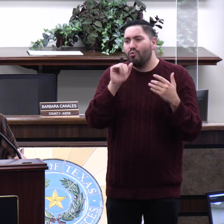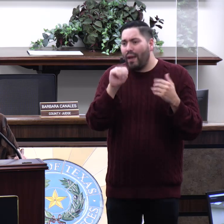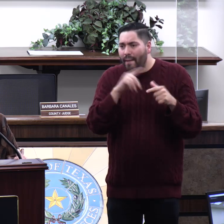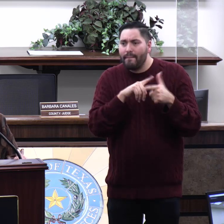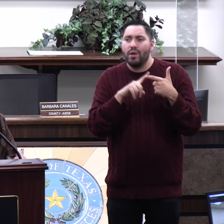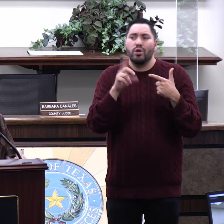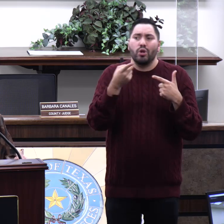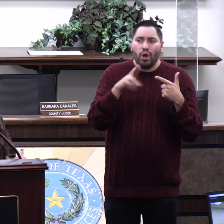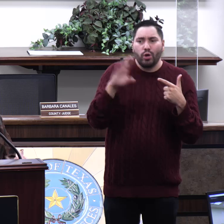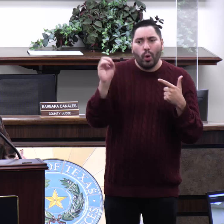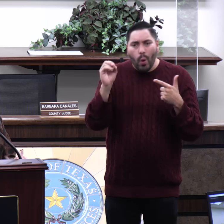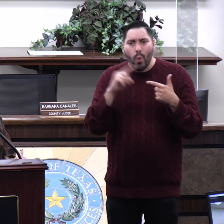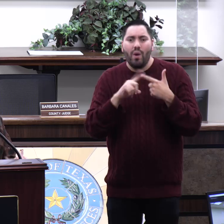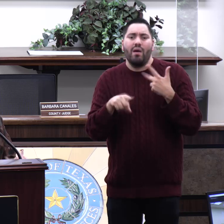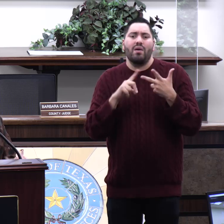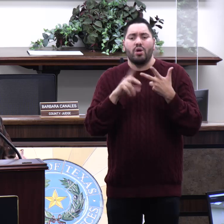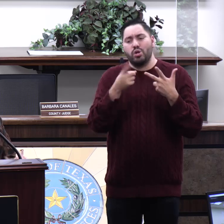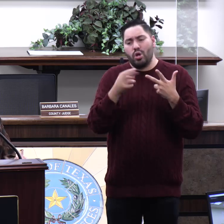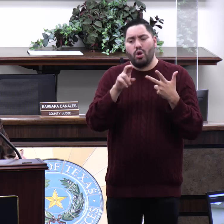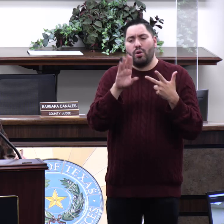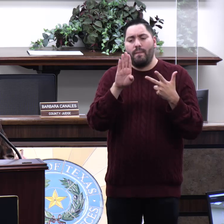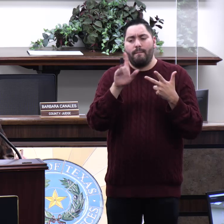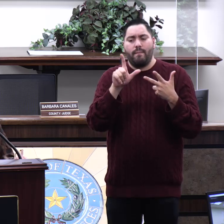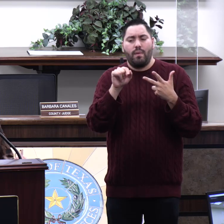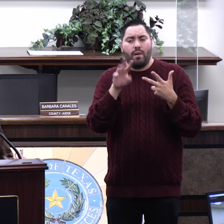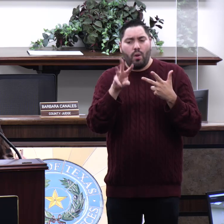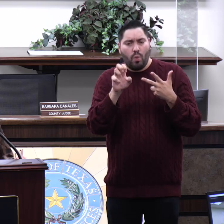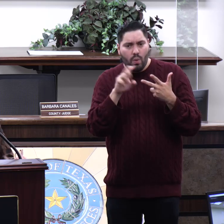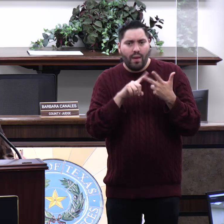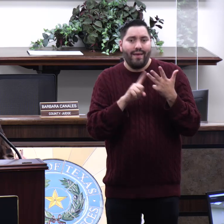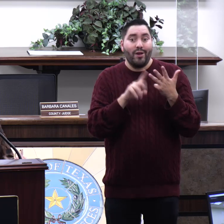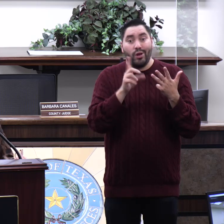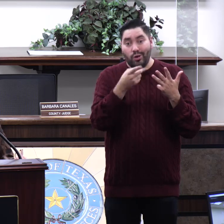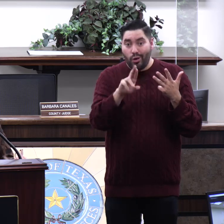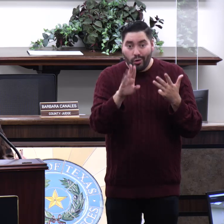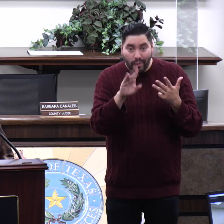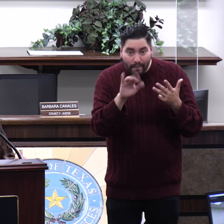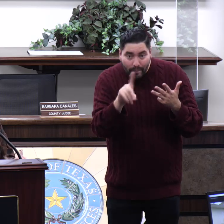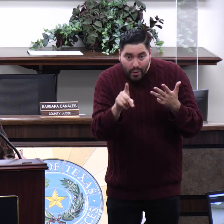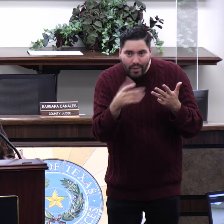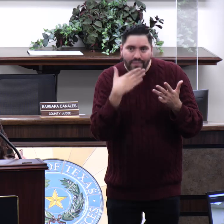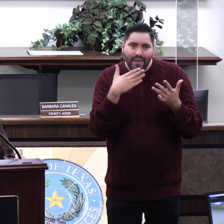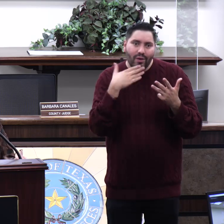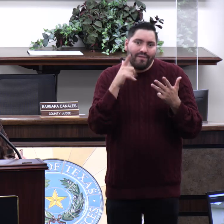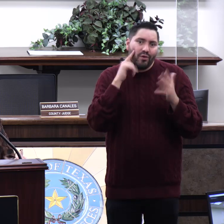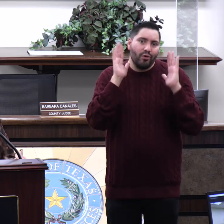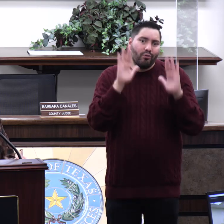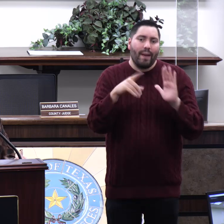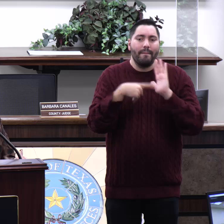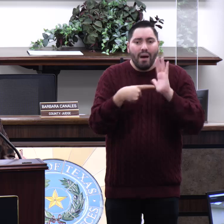O, and Dr. Blow. And Dr. Bird, thank you for the great